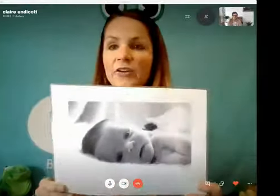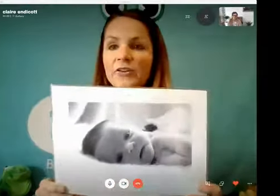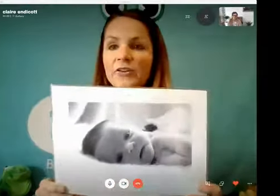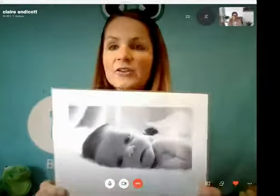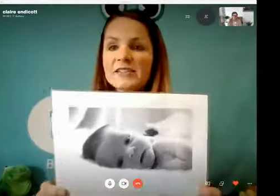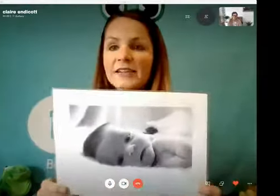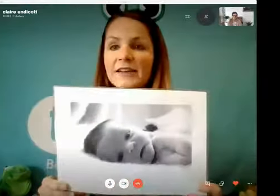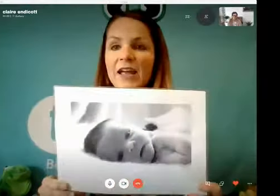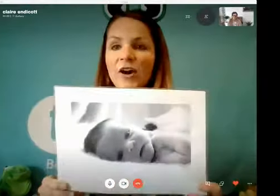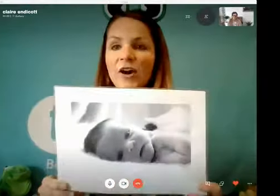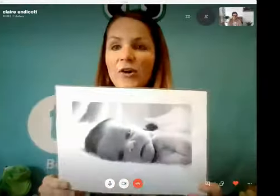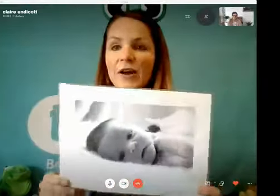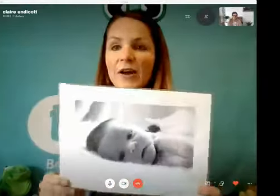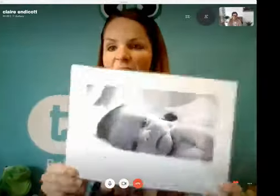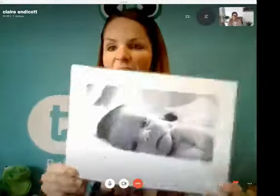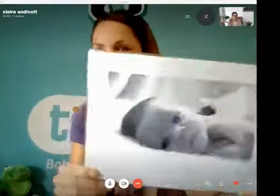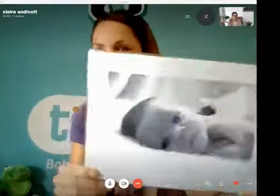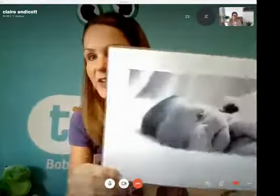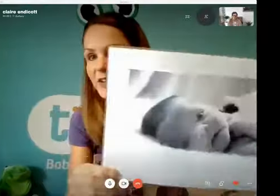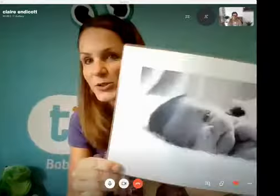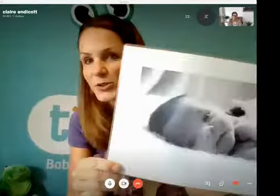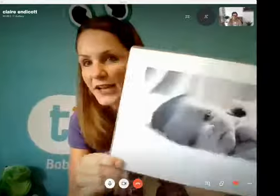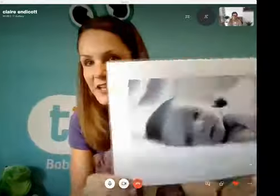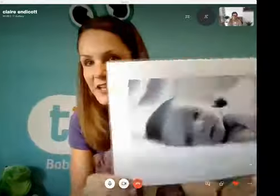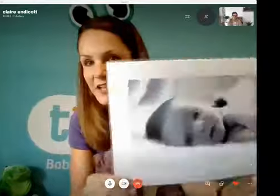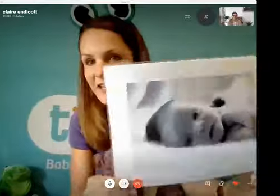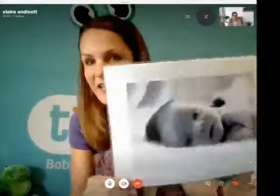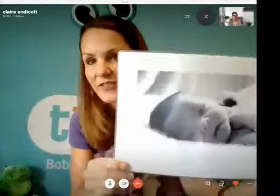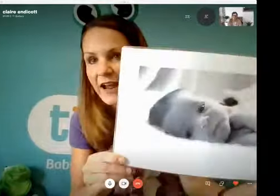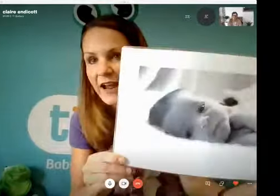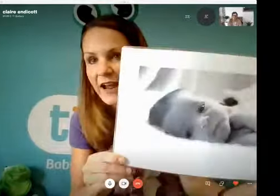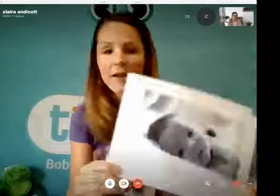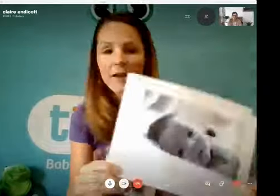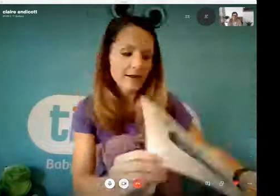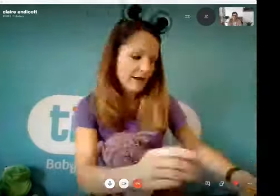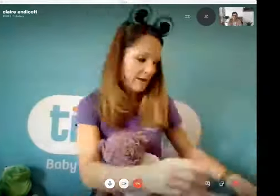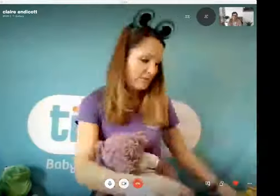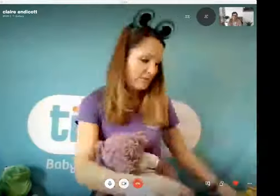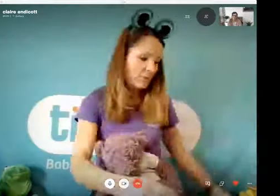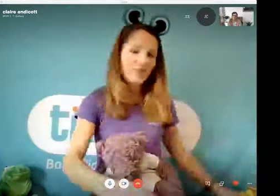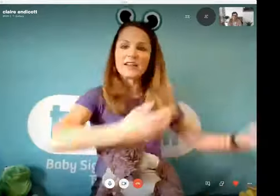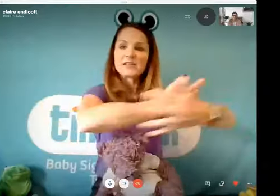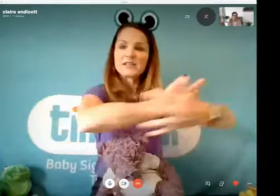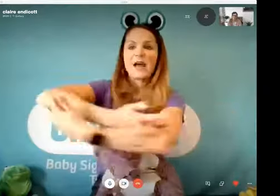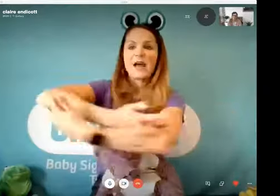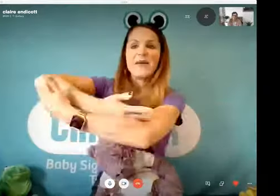understand. All right. So that was my daughter. She's nearly 7 now. But that is a baby.